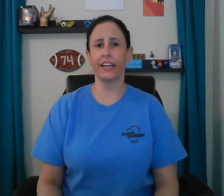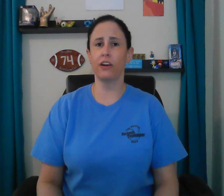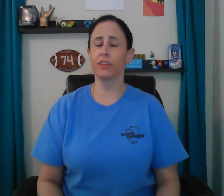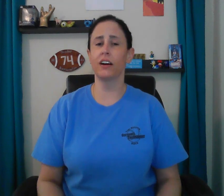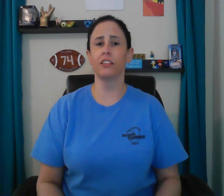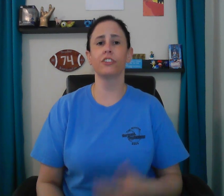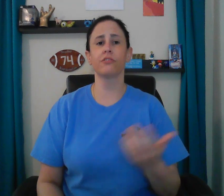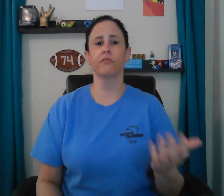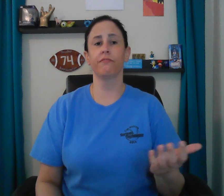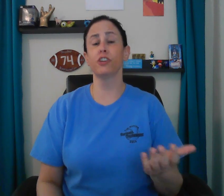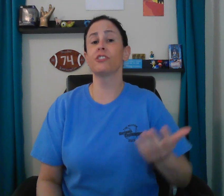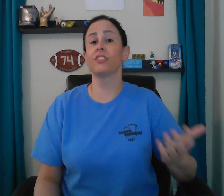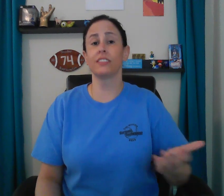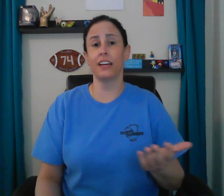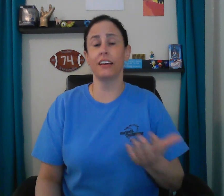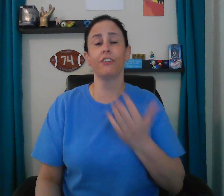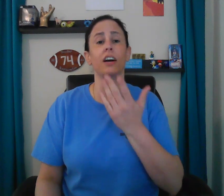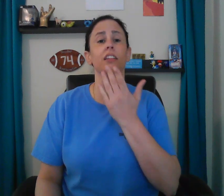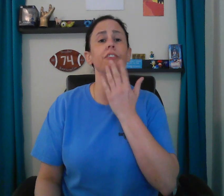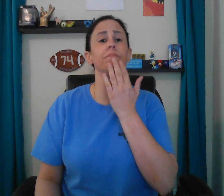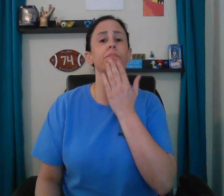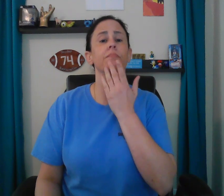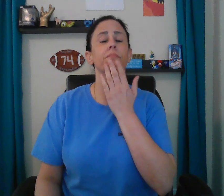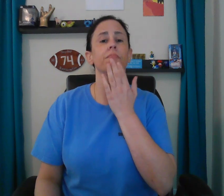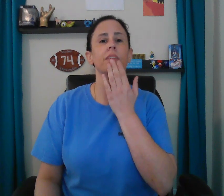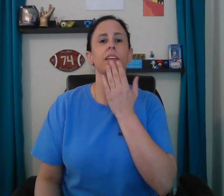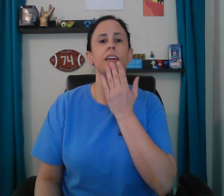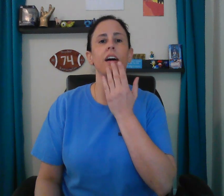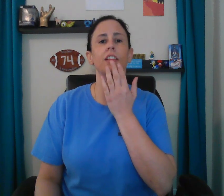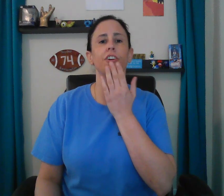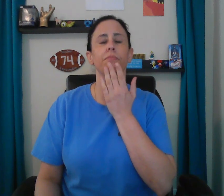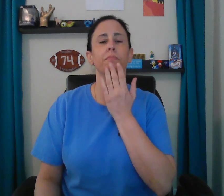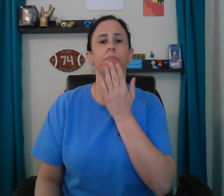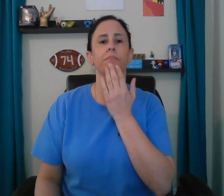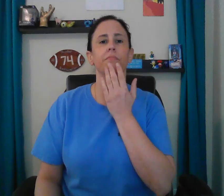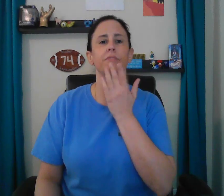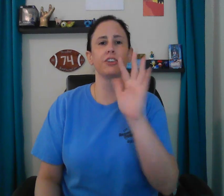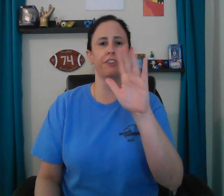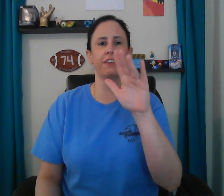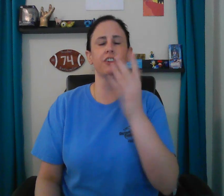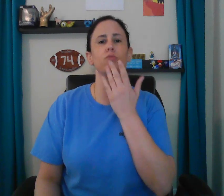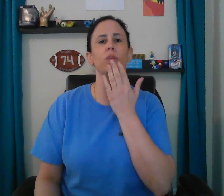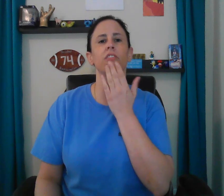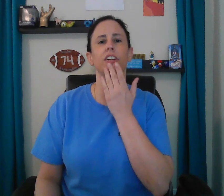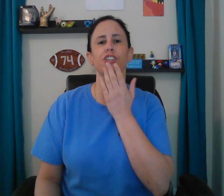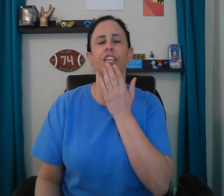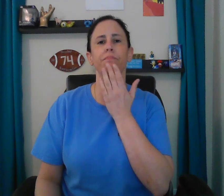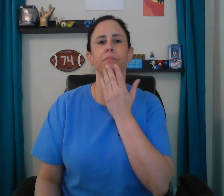out with colors, first the sign for color, color. So your fingers wiggle on your chin,